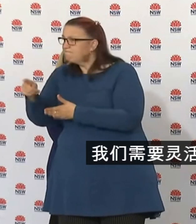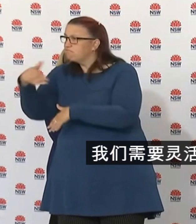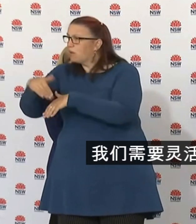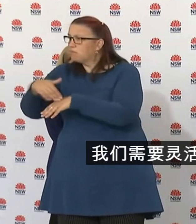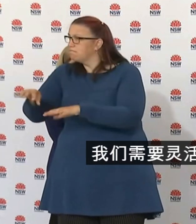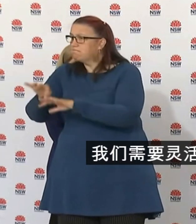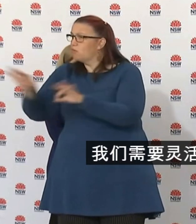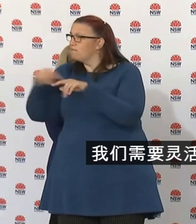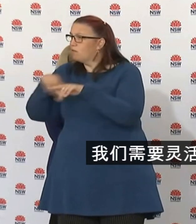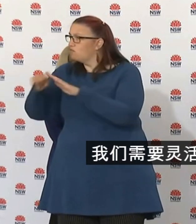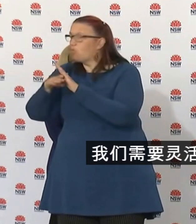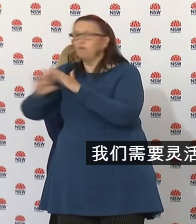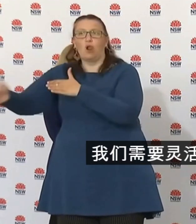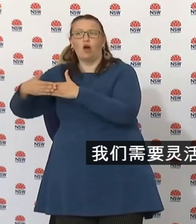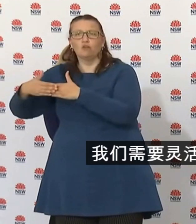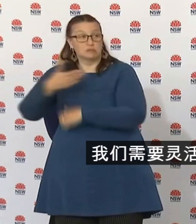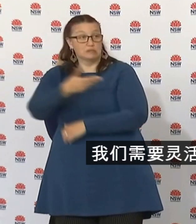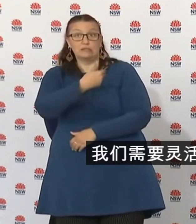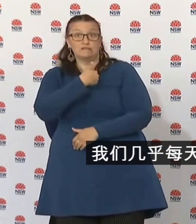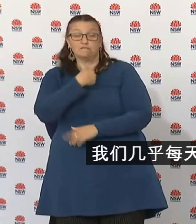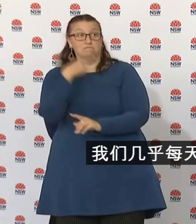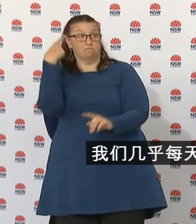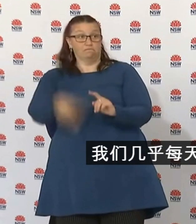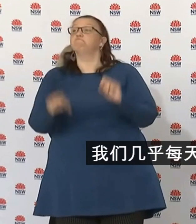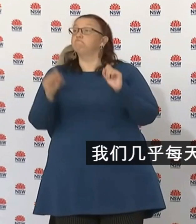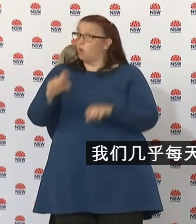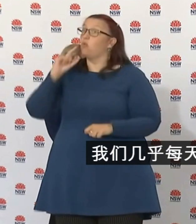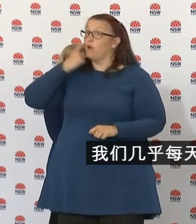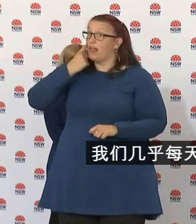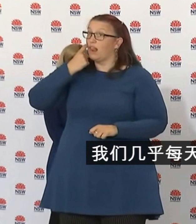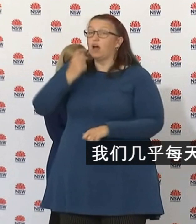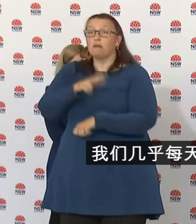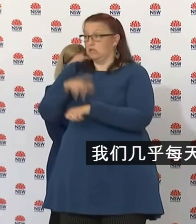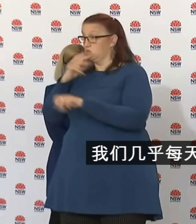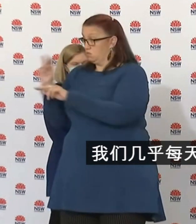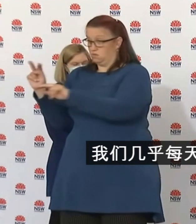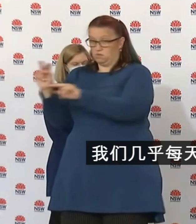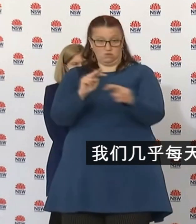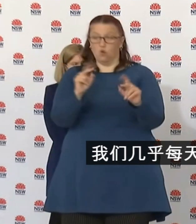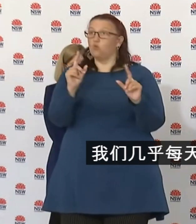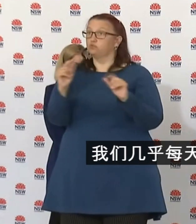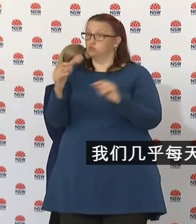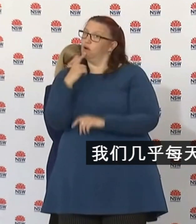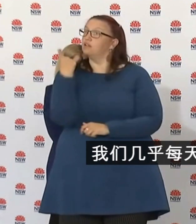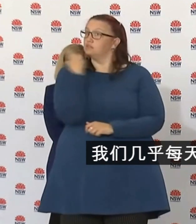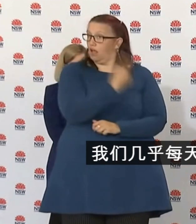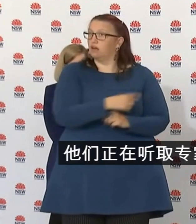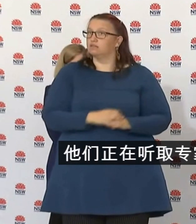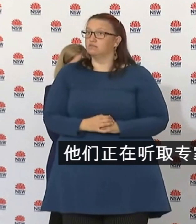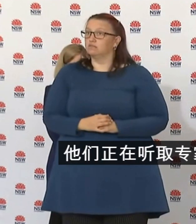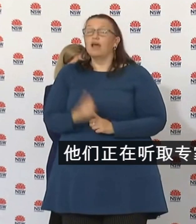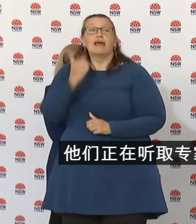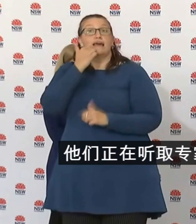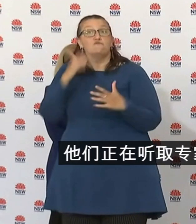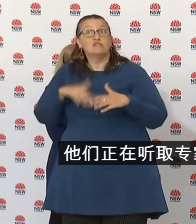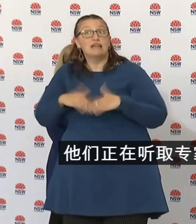flexible means that we can respond as quickly as we can. We have learnings almost every day, and a good government makes sure that